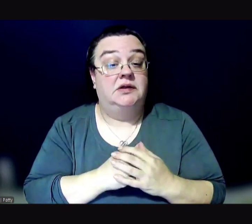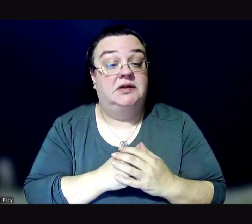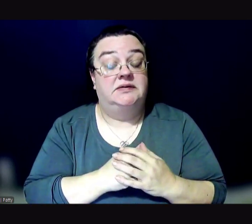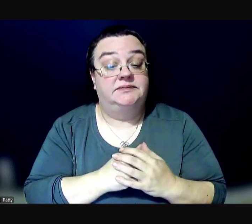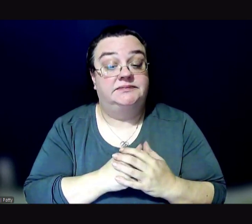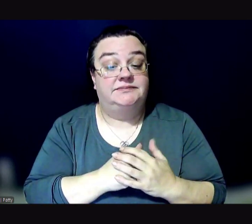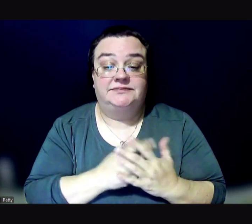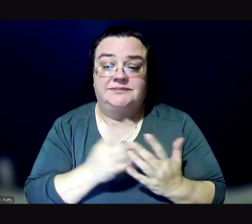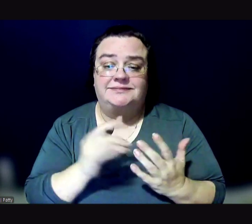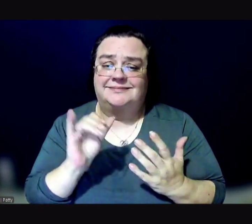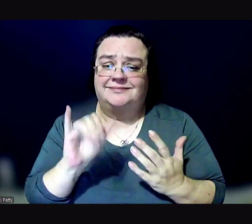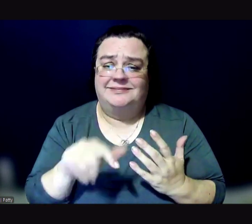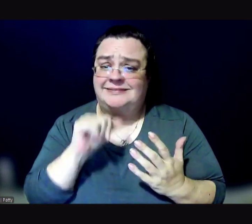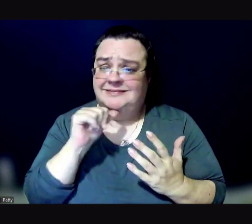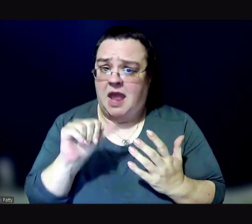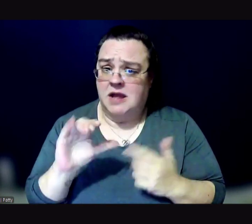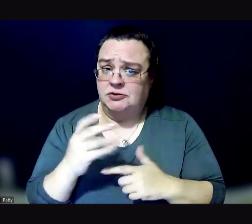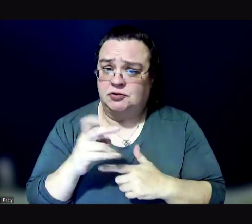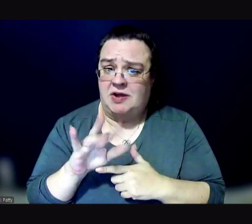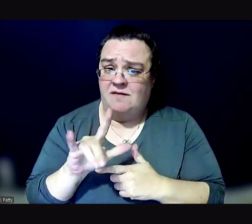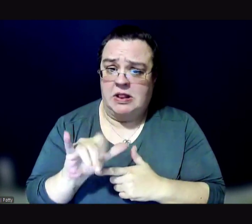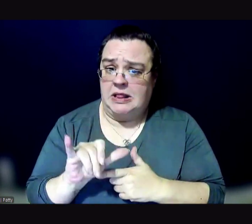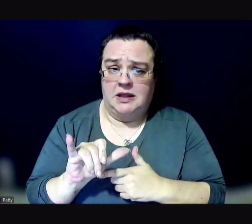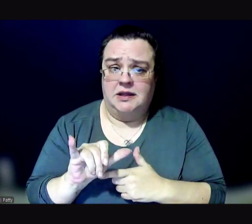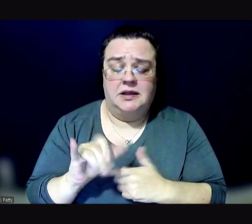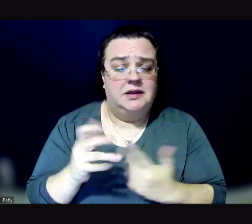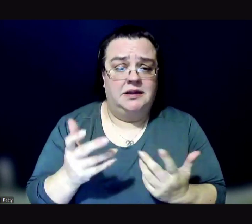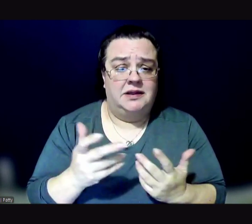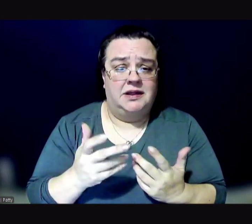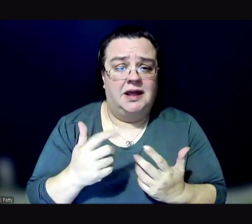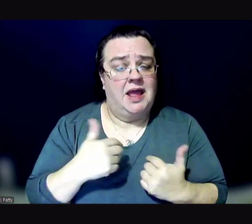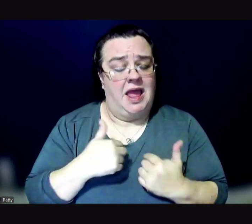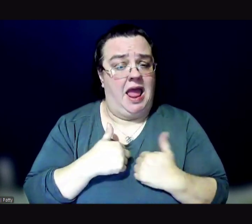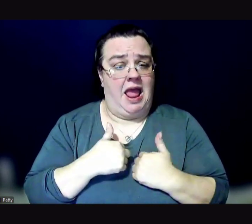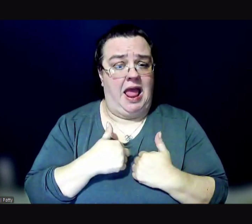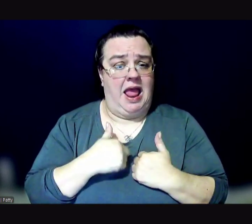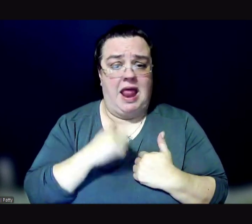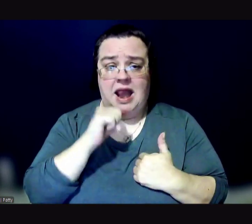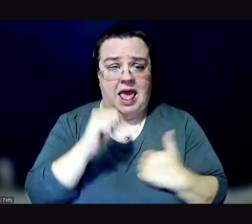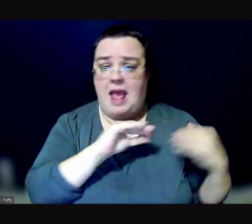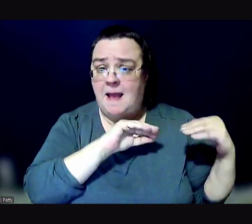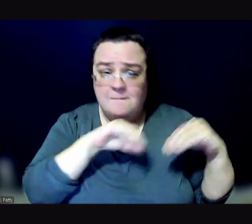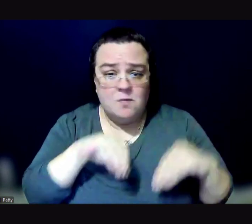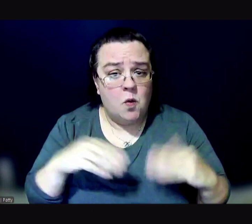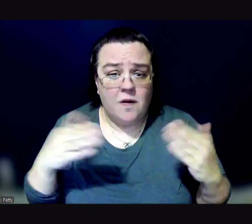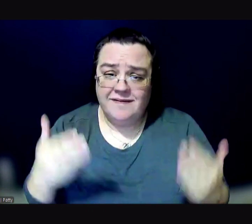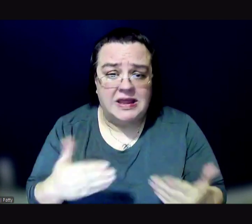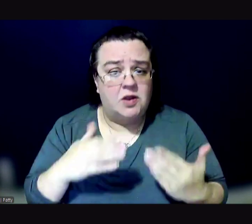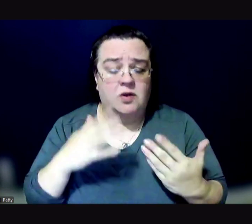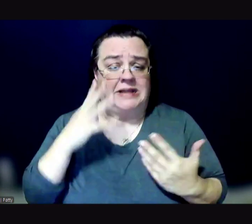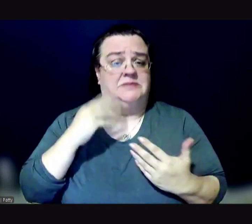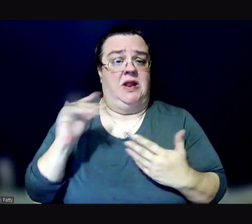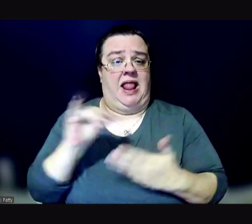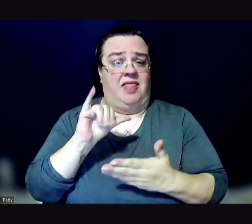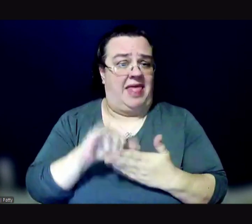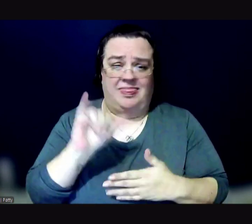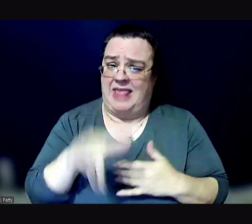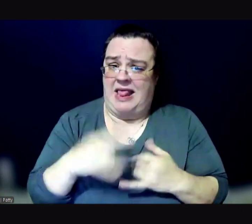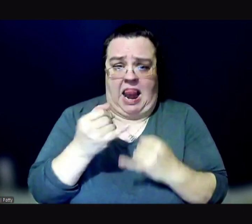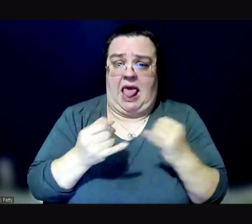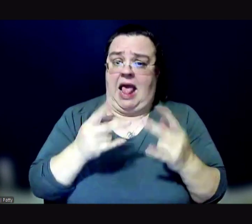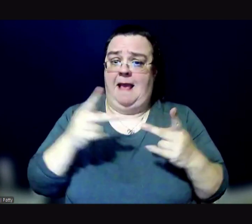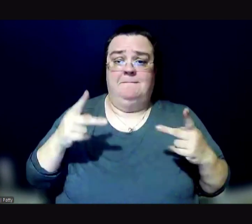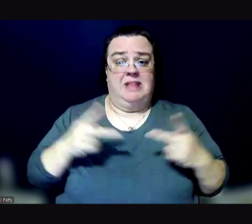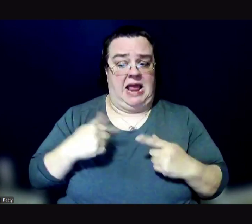that's not what Cheverly is, right? I didn't move into Cheverly to experience things like that. This is the last place that I would ever think for something like